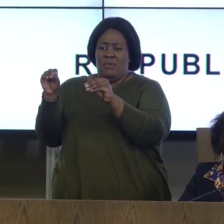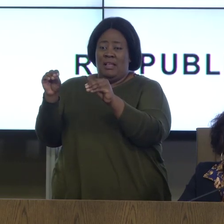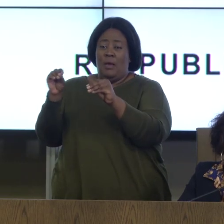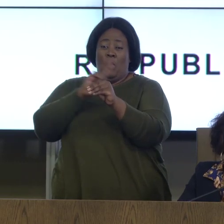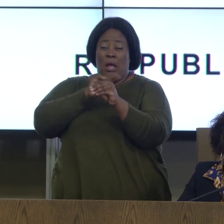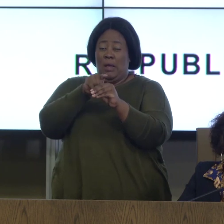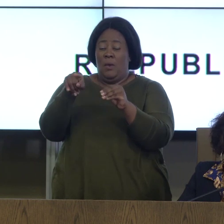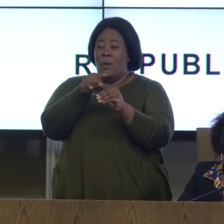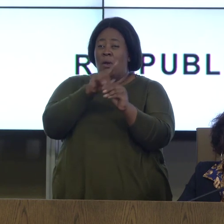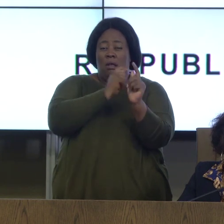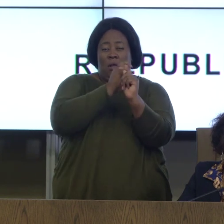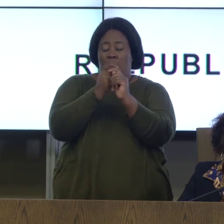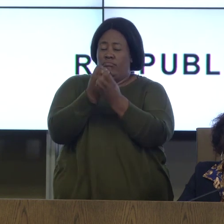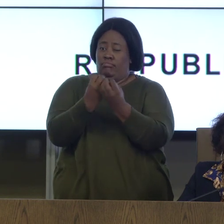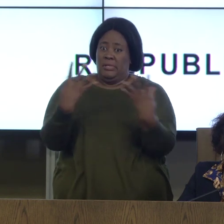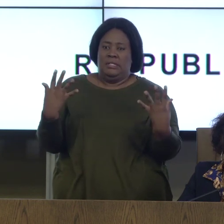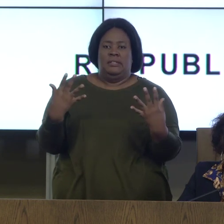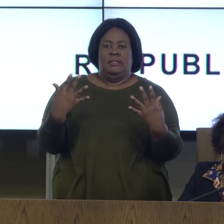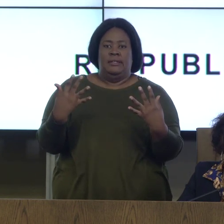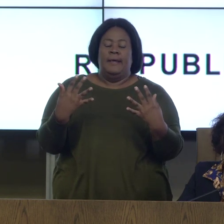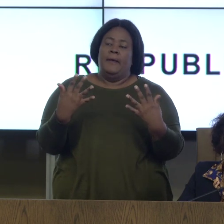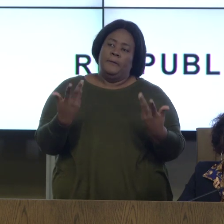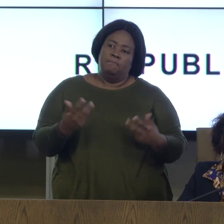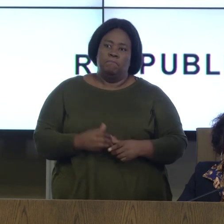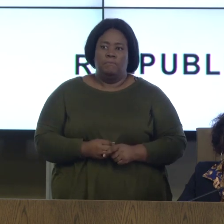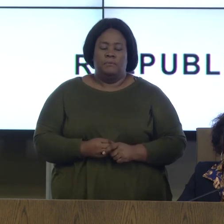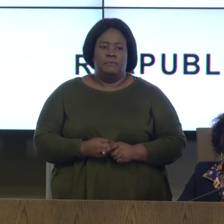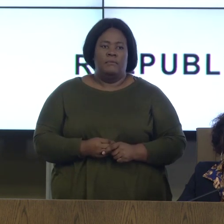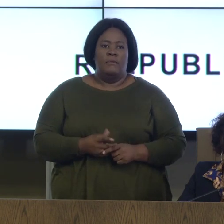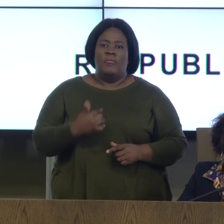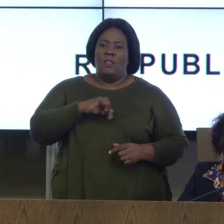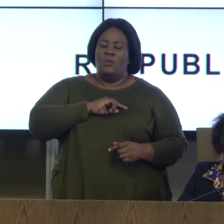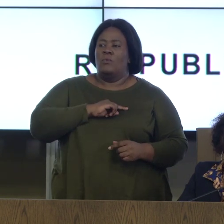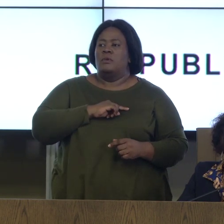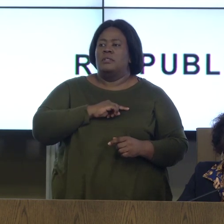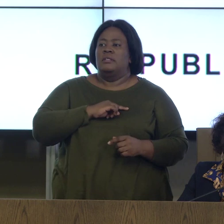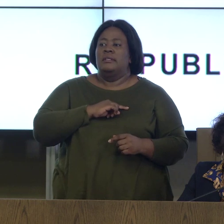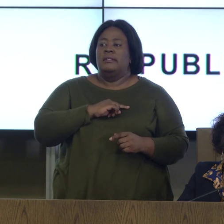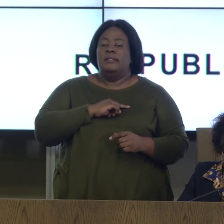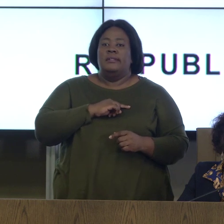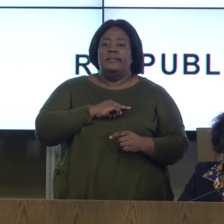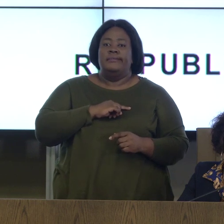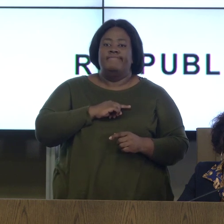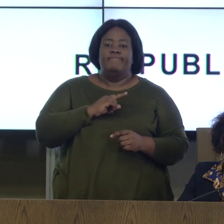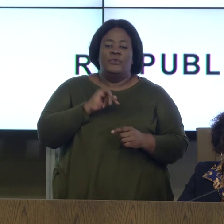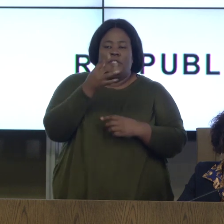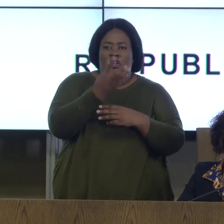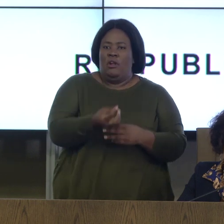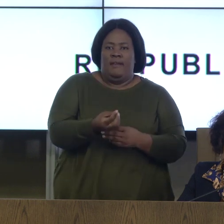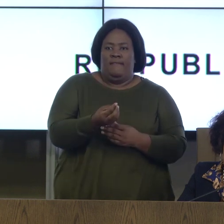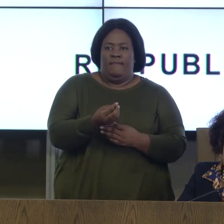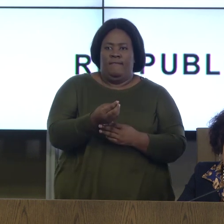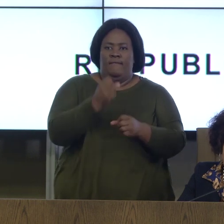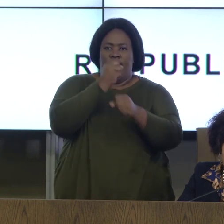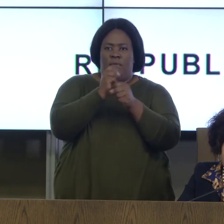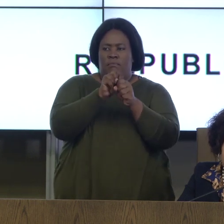many. We did not have the coronavirus coming in, creeping into our country. Almost overnight,